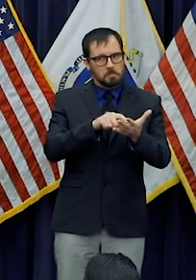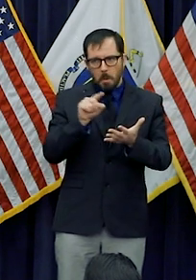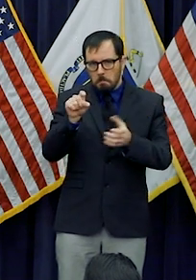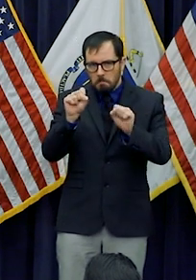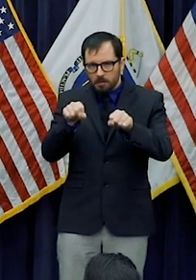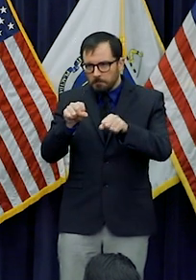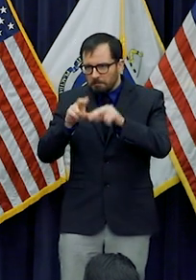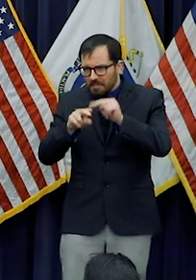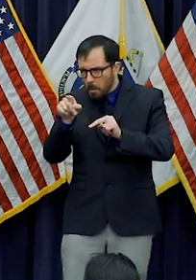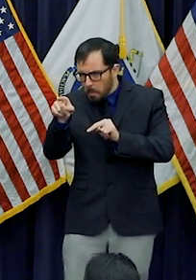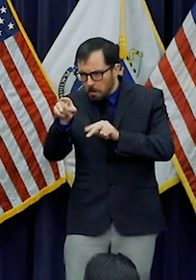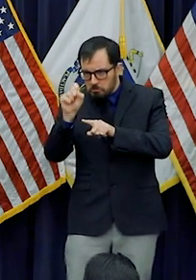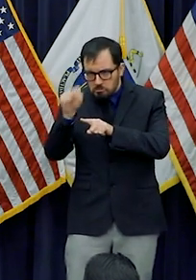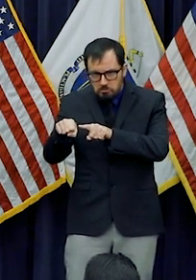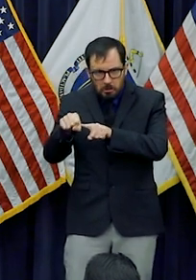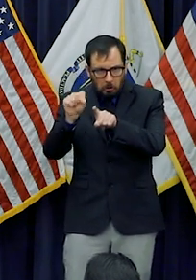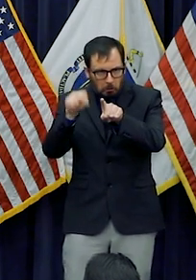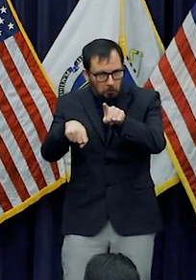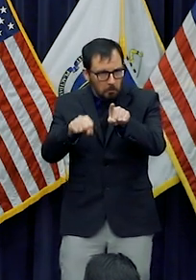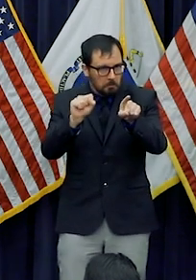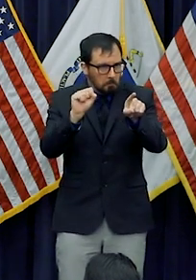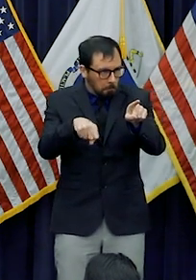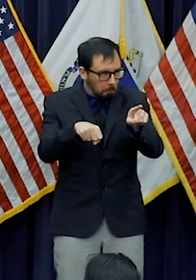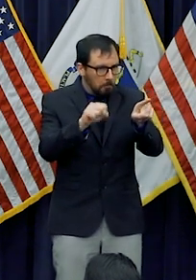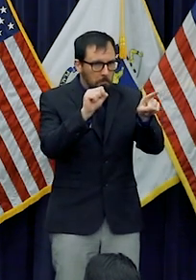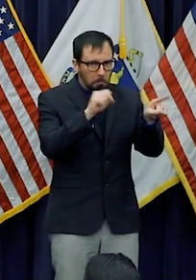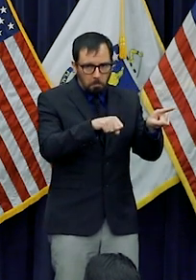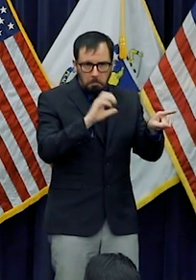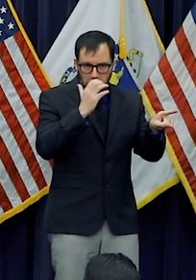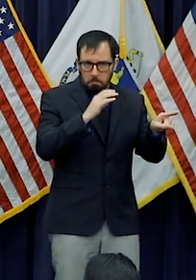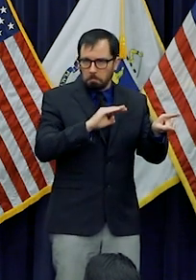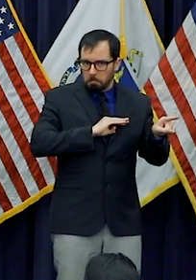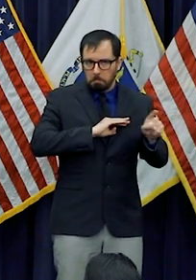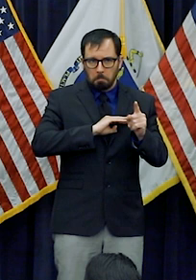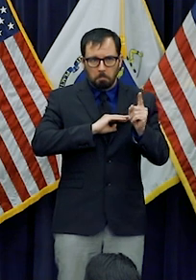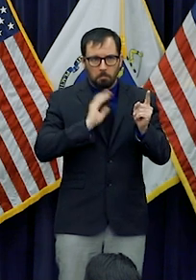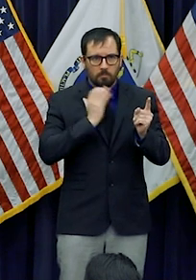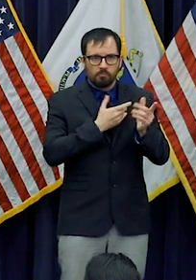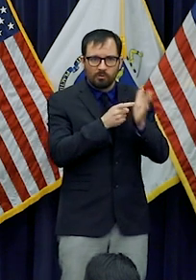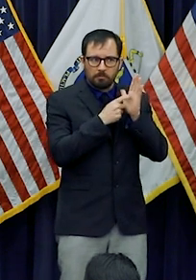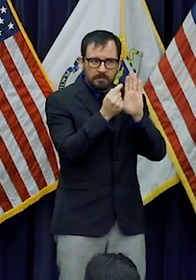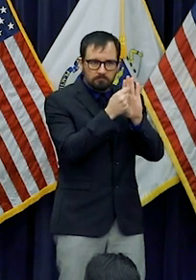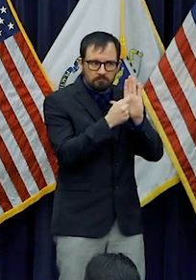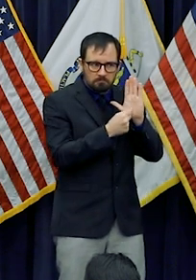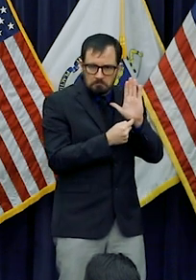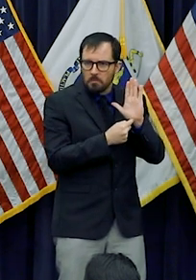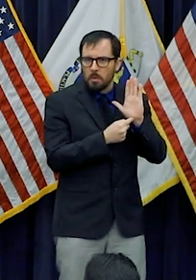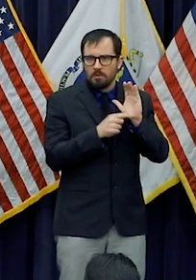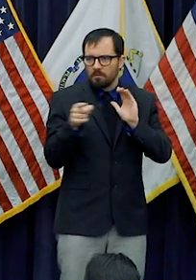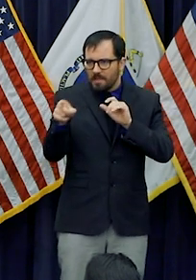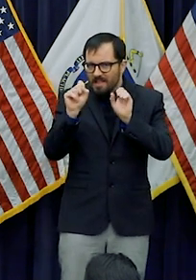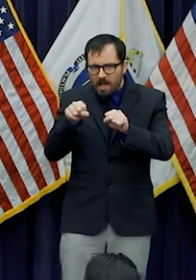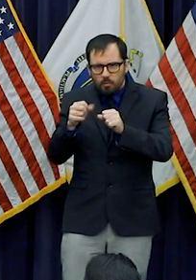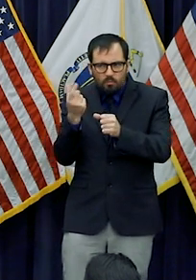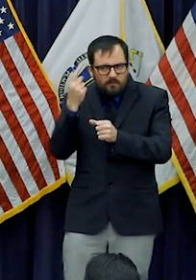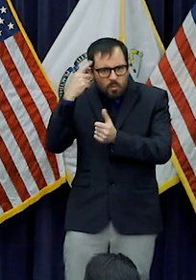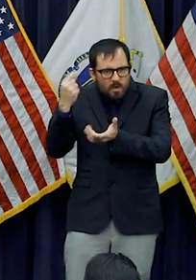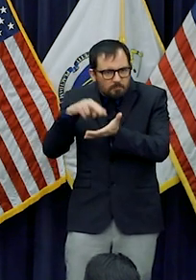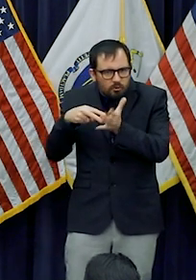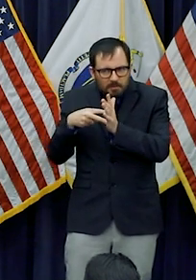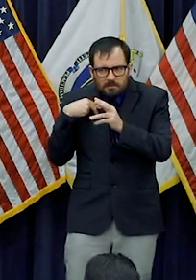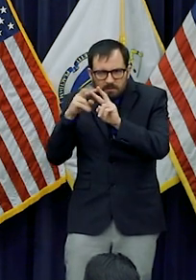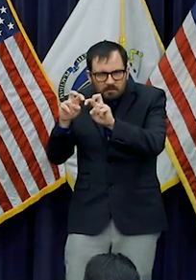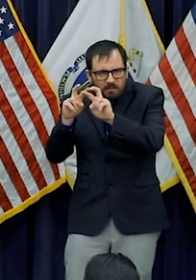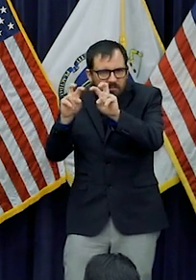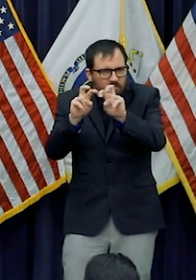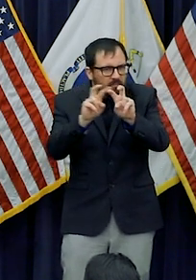to pursue further. And we've also discussed several other logistical components that we'll continue to work through with the Army Corps